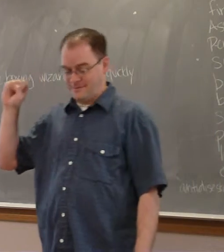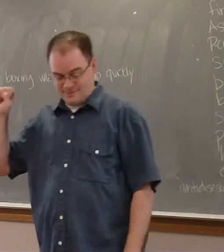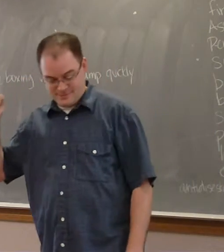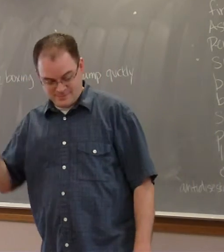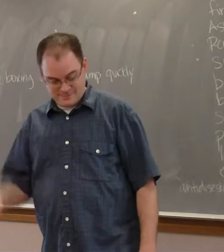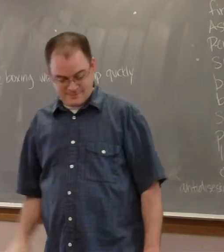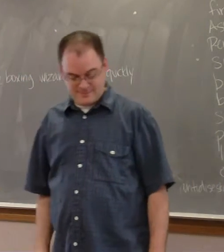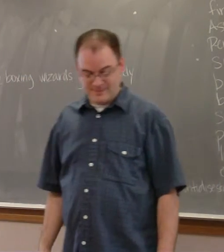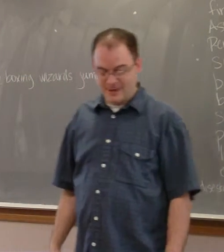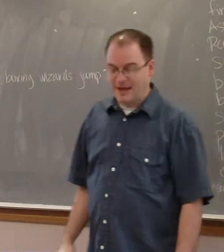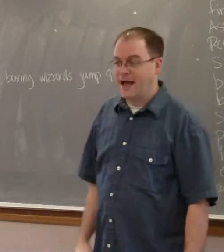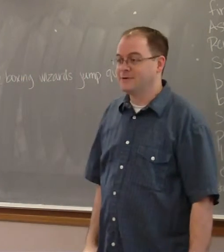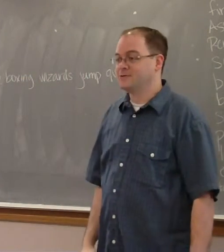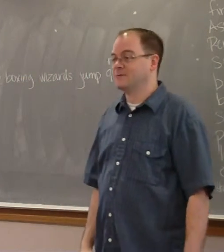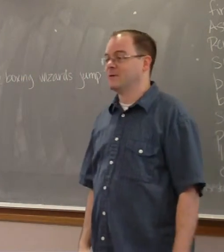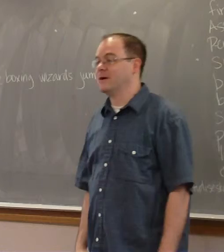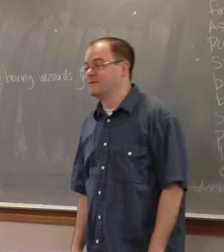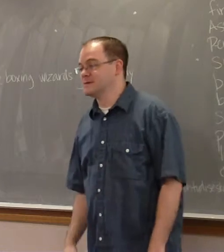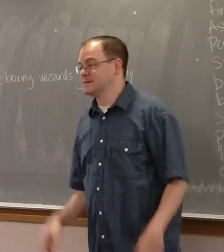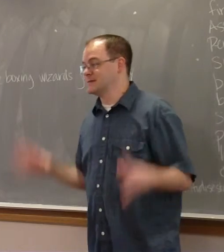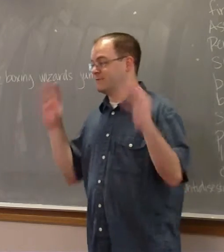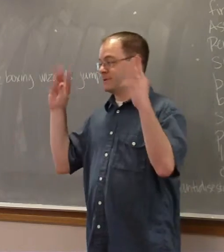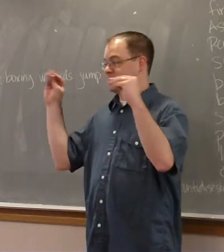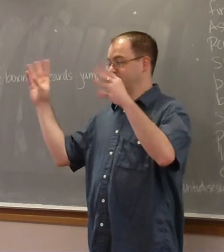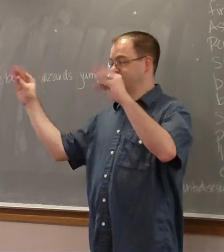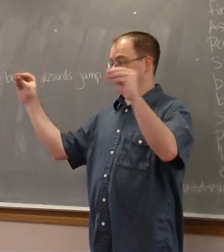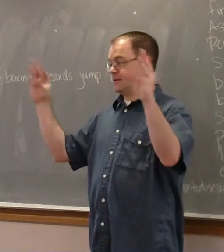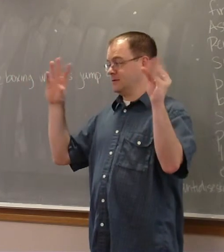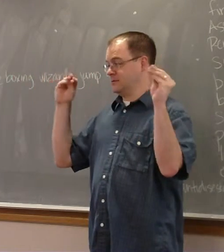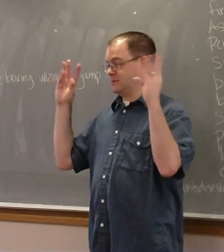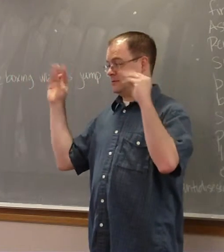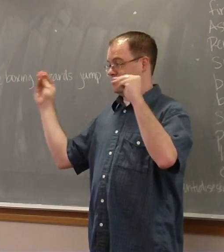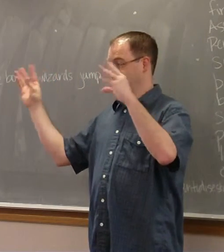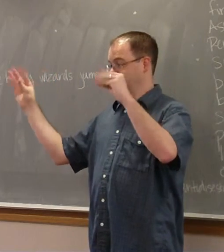RS. I always told my wife this is the sign for Relief Society.